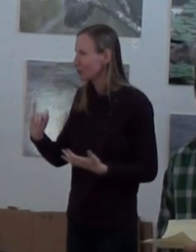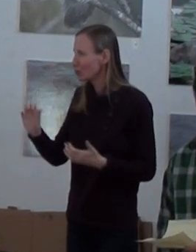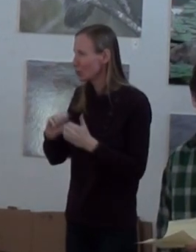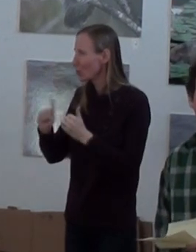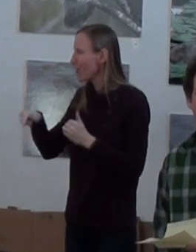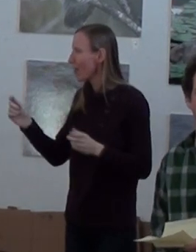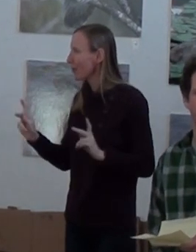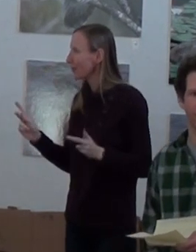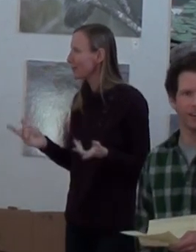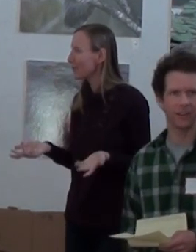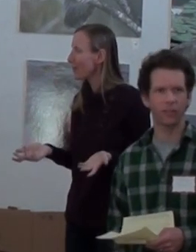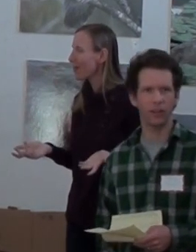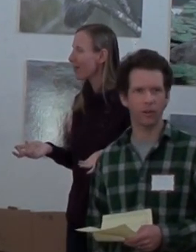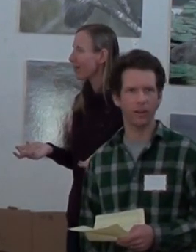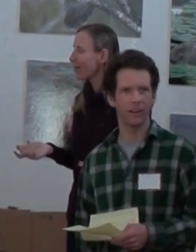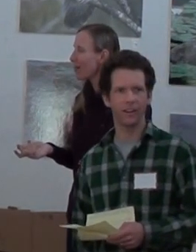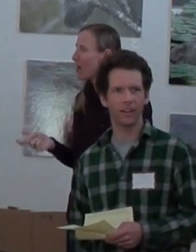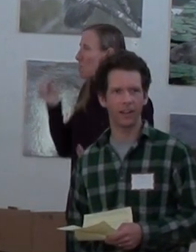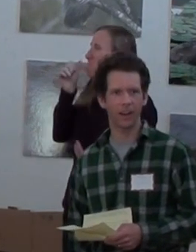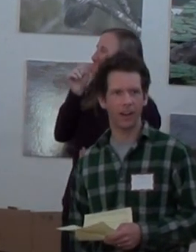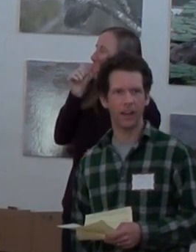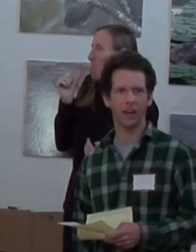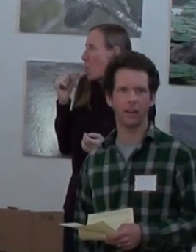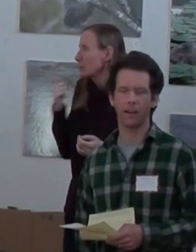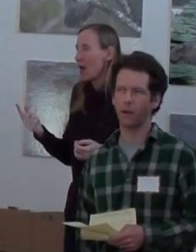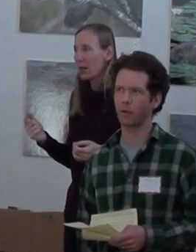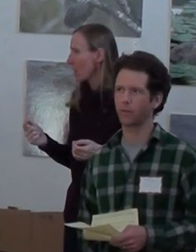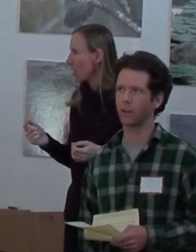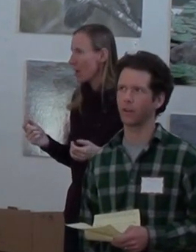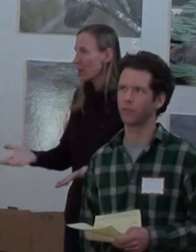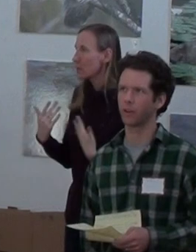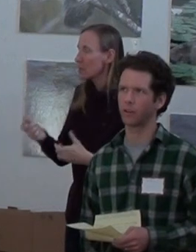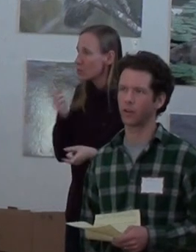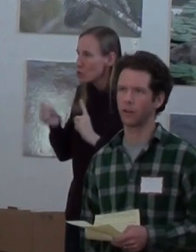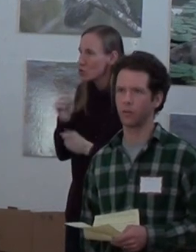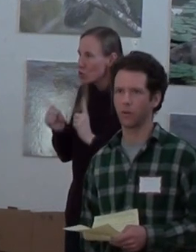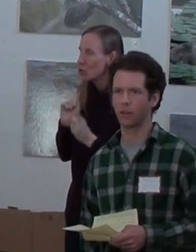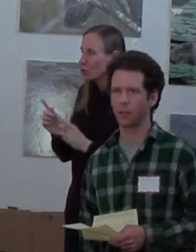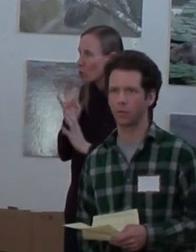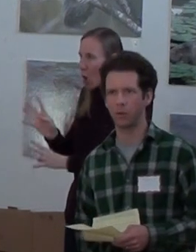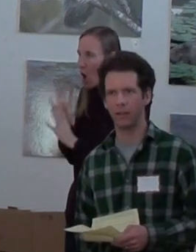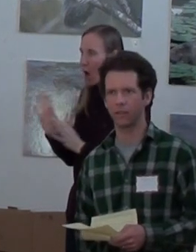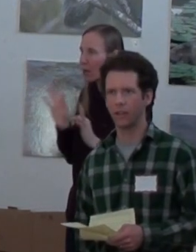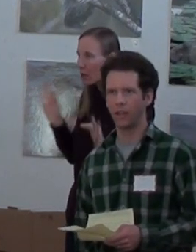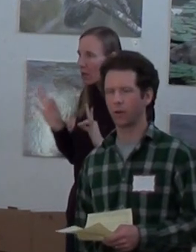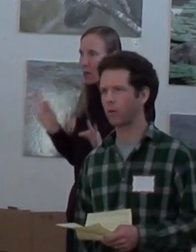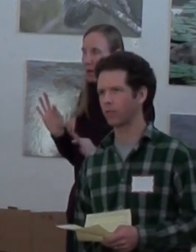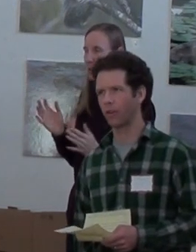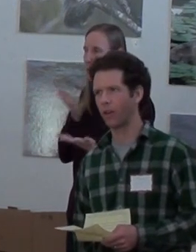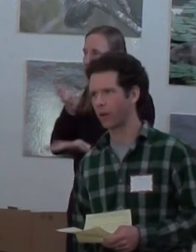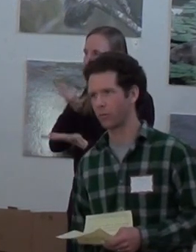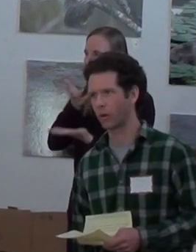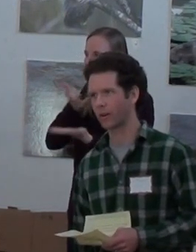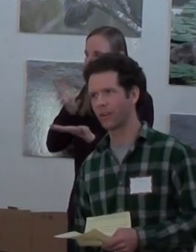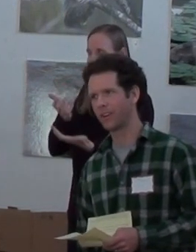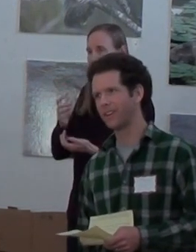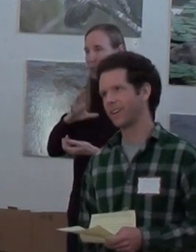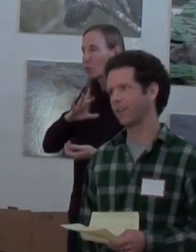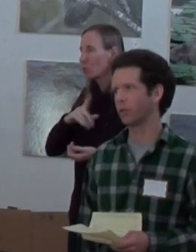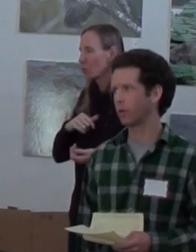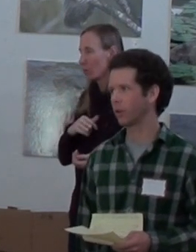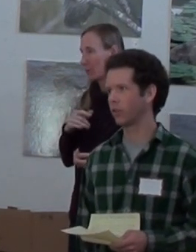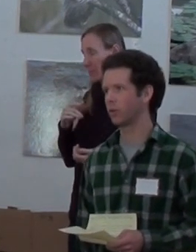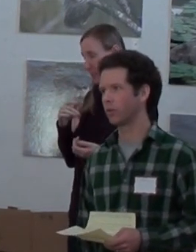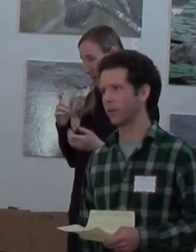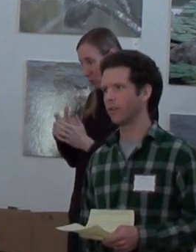there's nothing really proprietary, secret that they gotta hide. I always figure if you're gonna try to do anything with bees, it requires a lot of work.